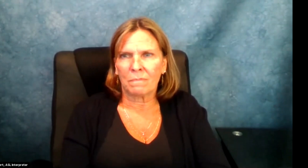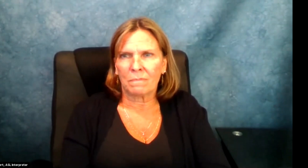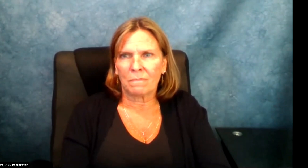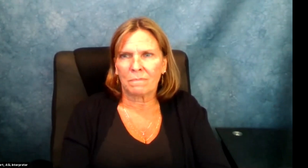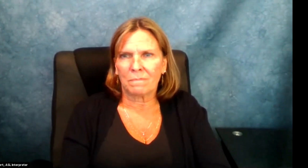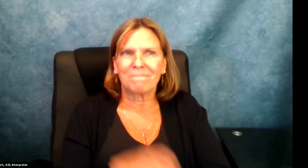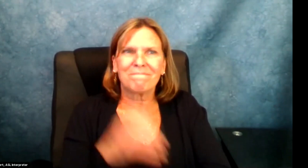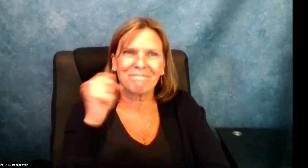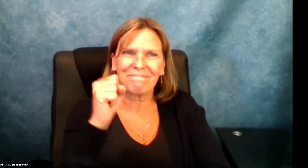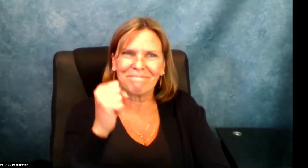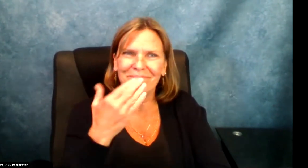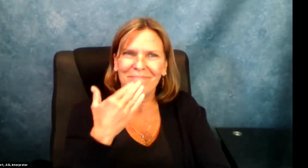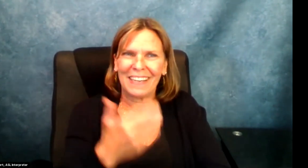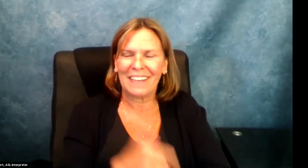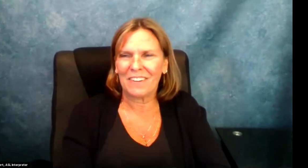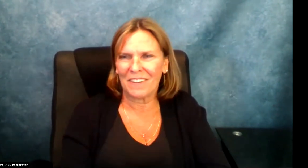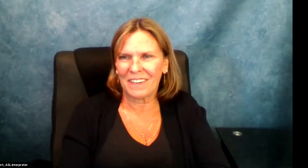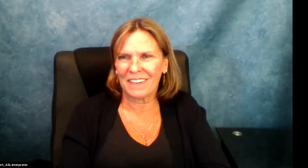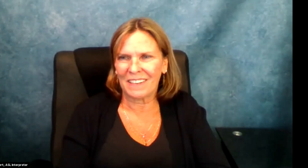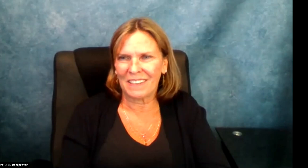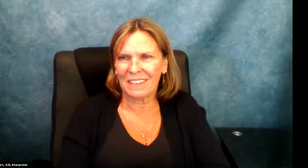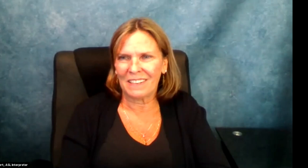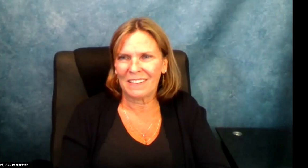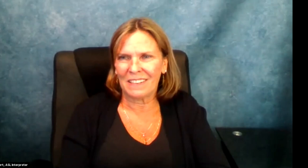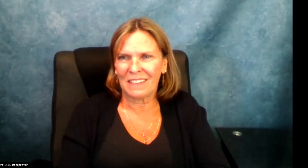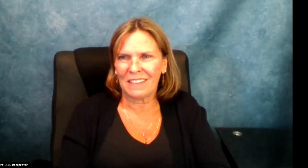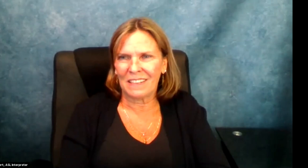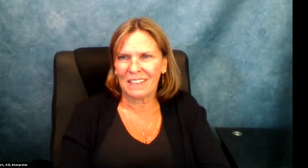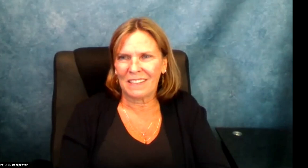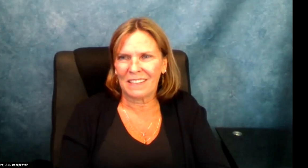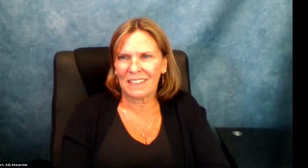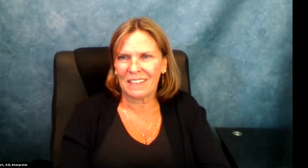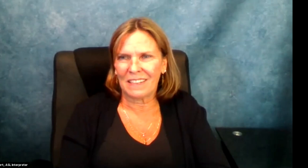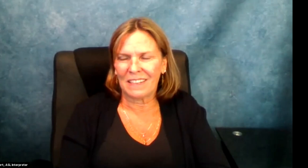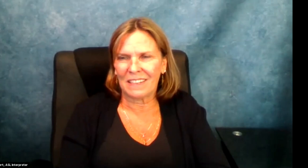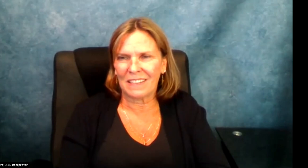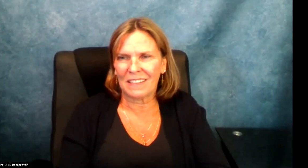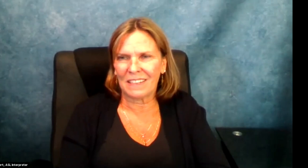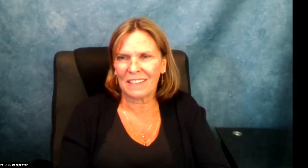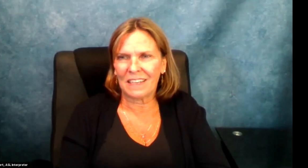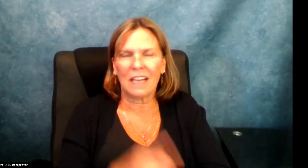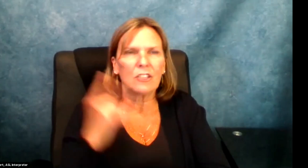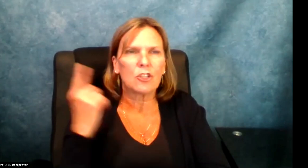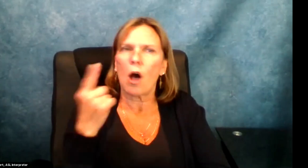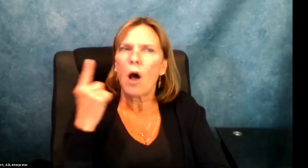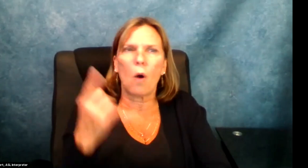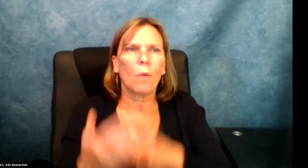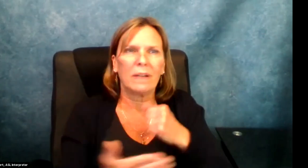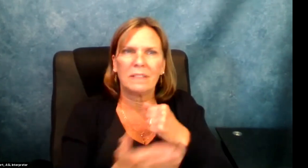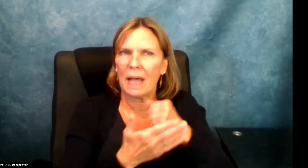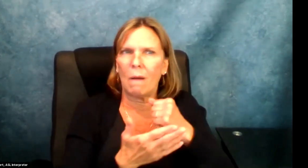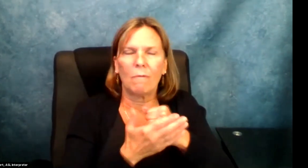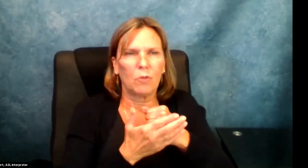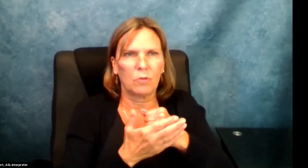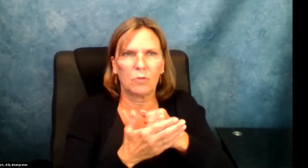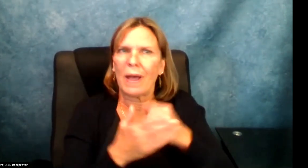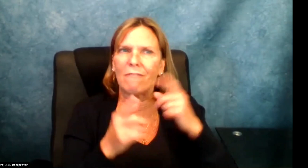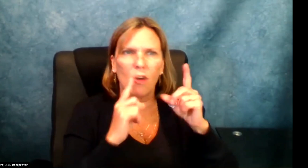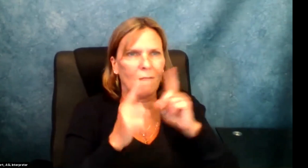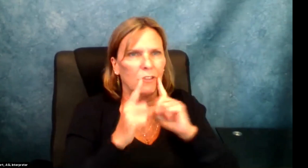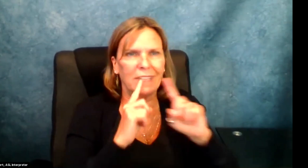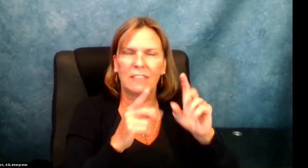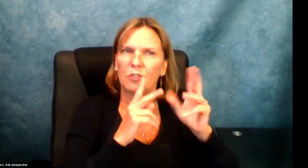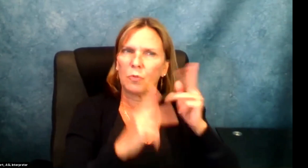Yes, thanks. I was just adding, it's always helpful for us to hear what conversations you're having with folks and what works, because we like